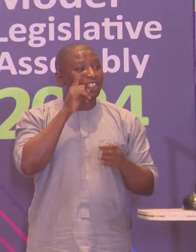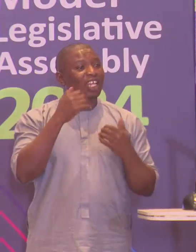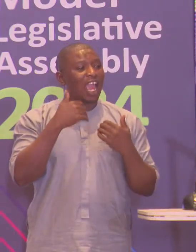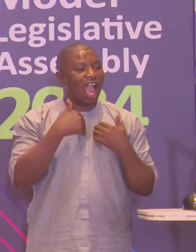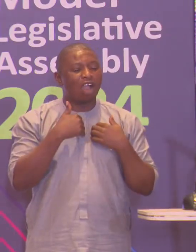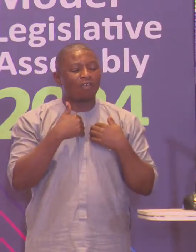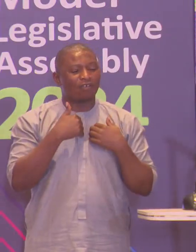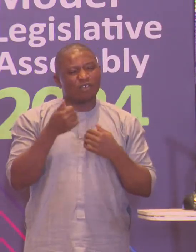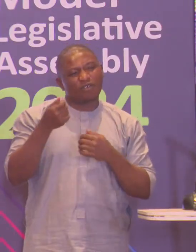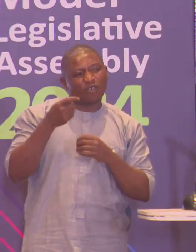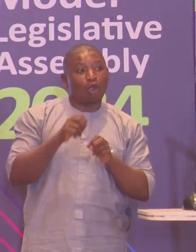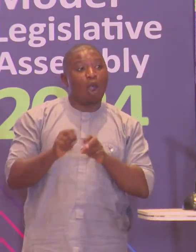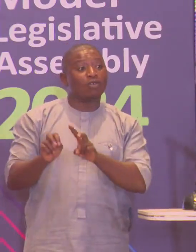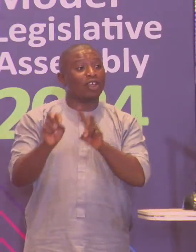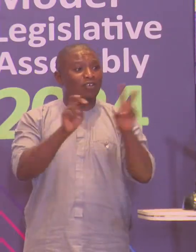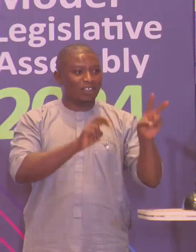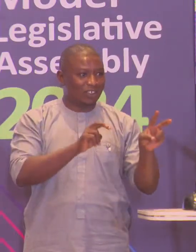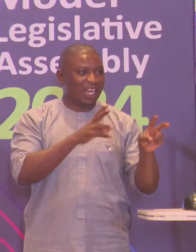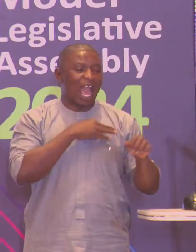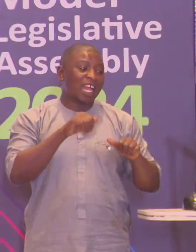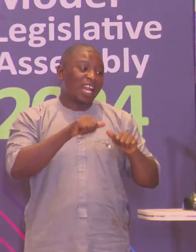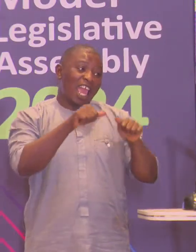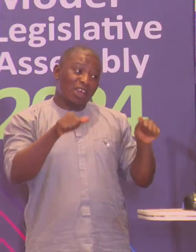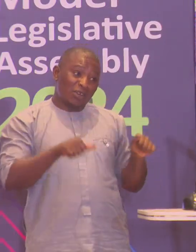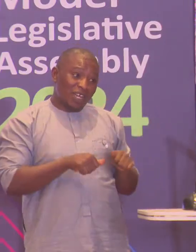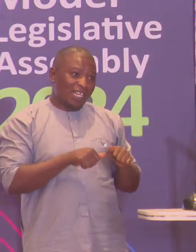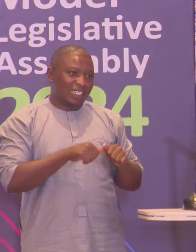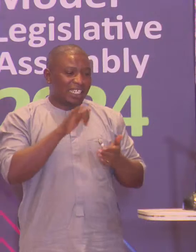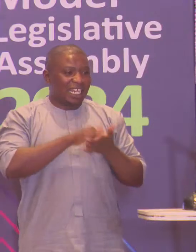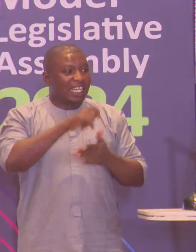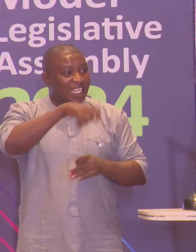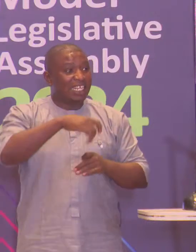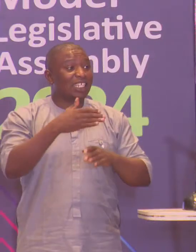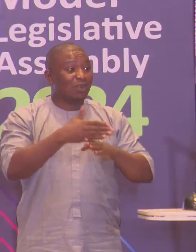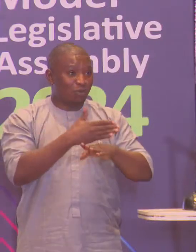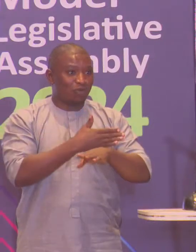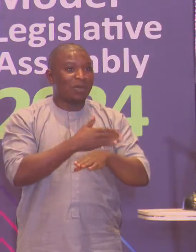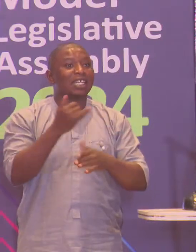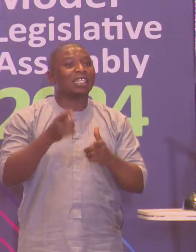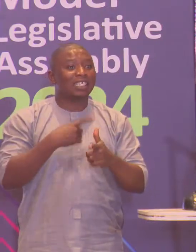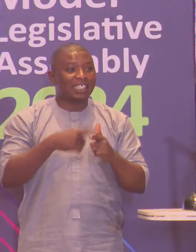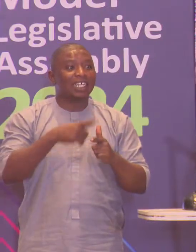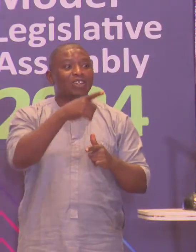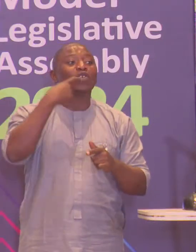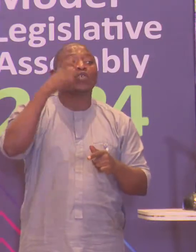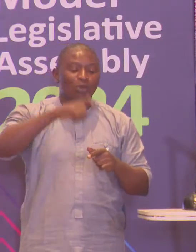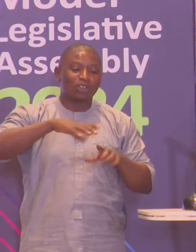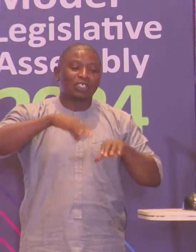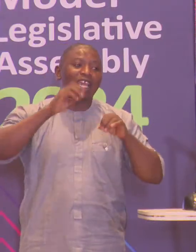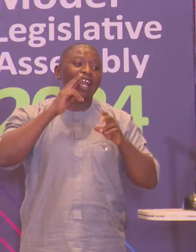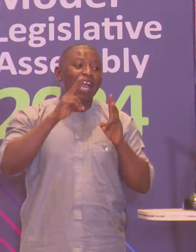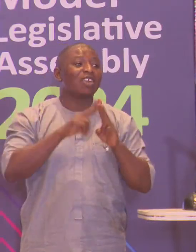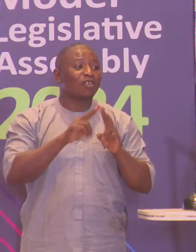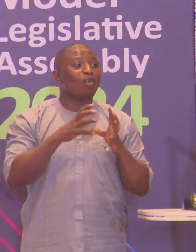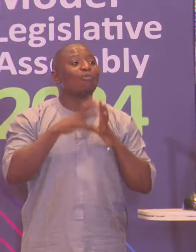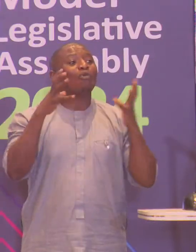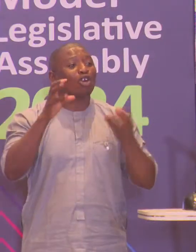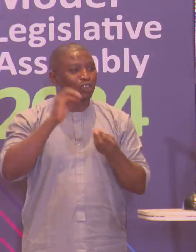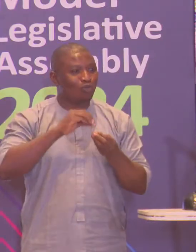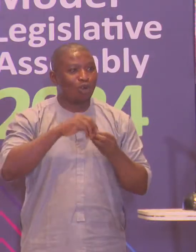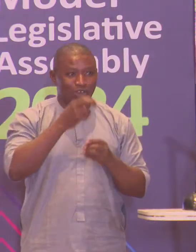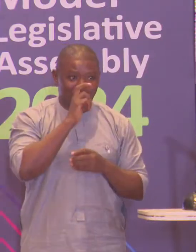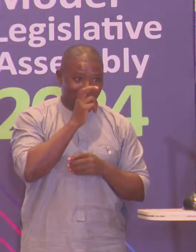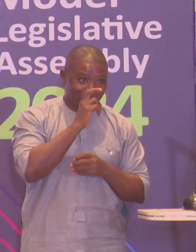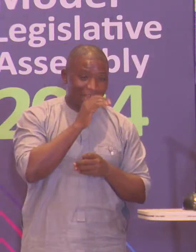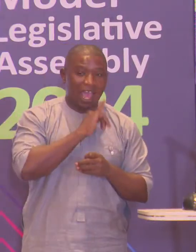few observations and areas needing improvement, then you must take her even much more seriously. And I'm sure that she